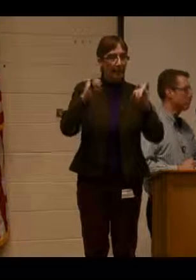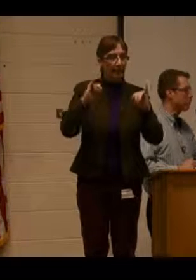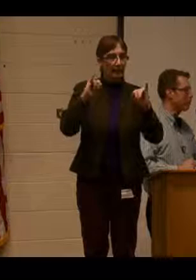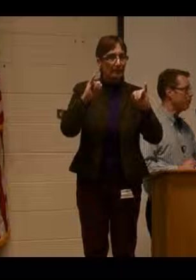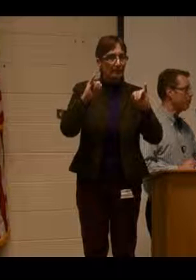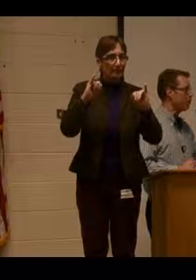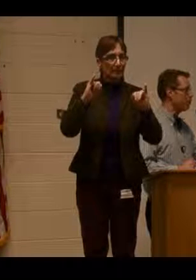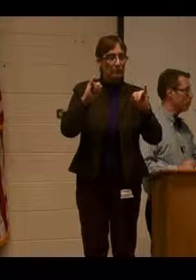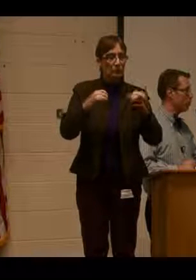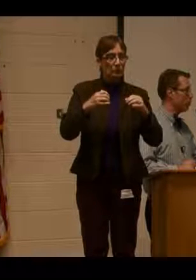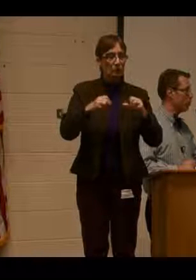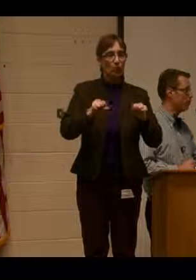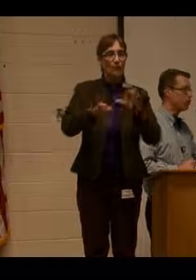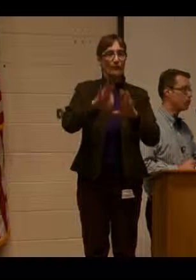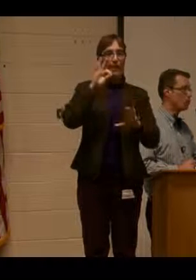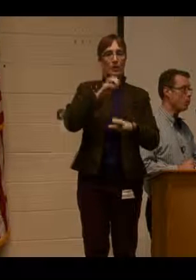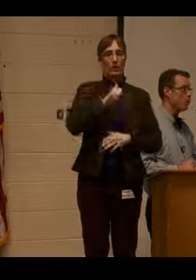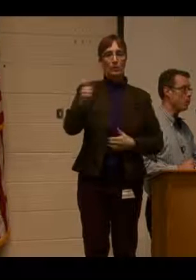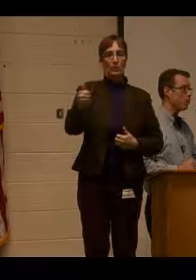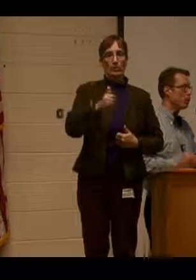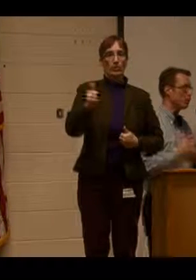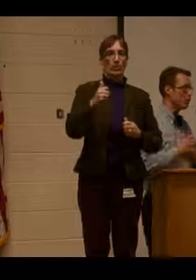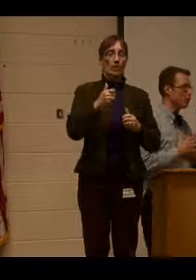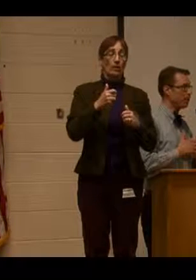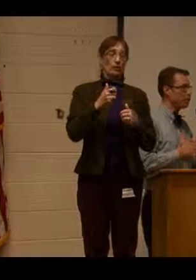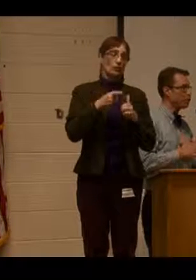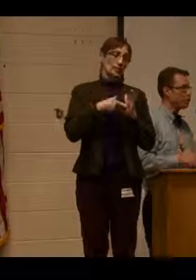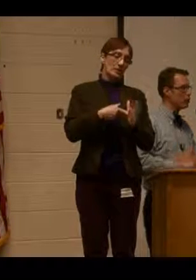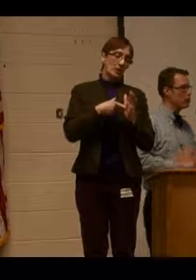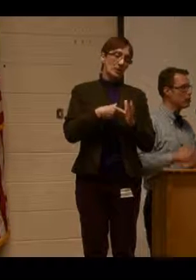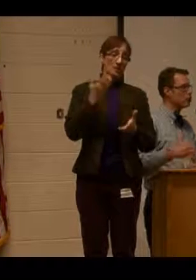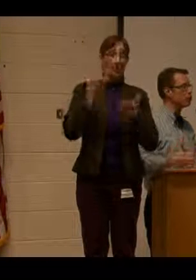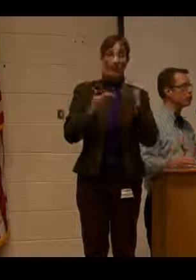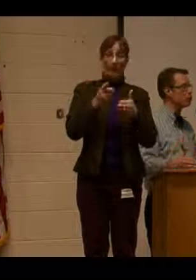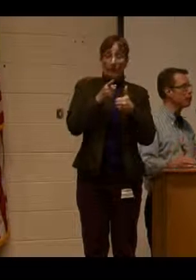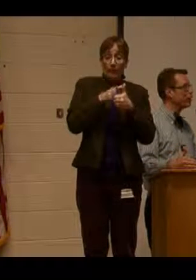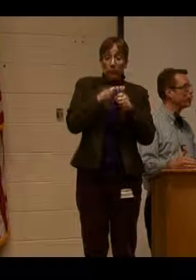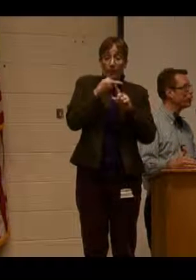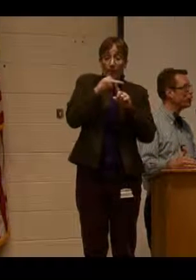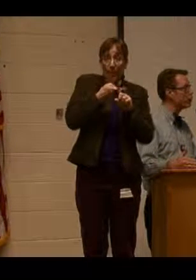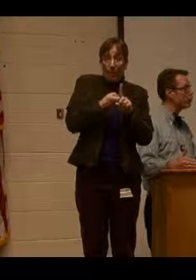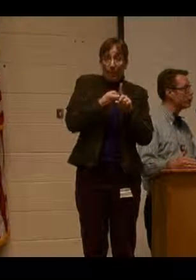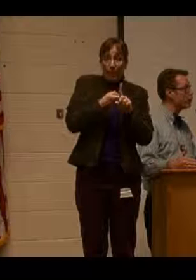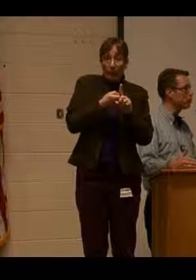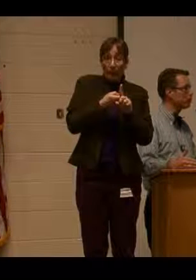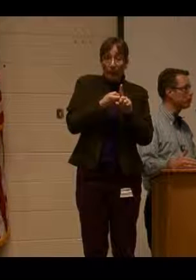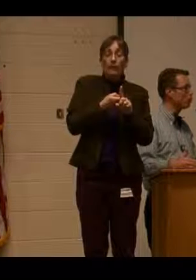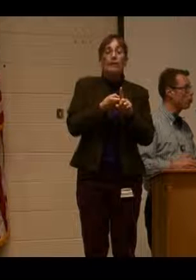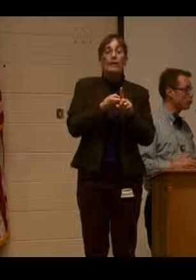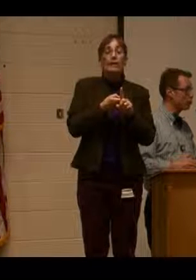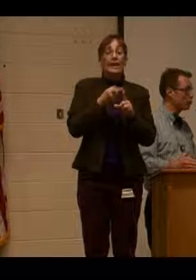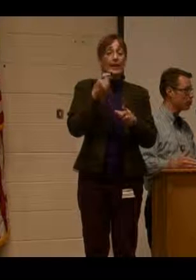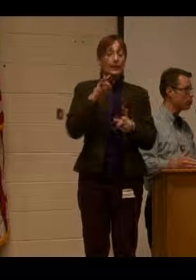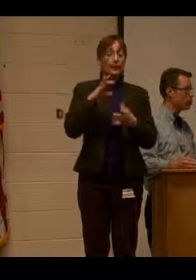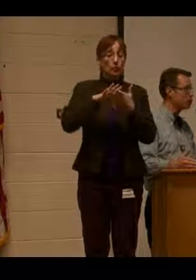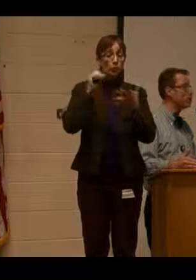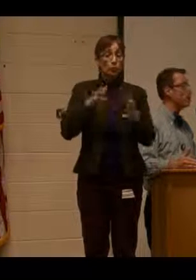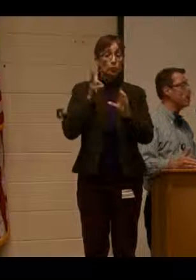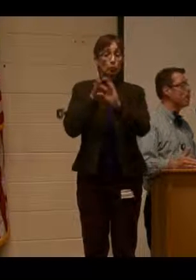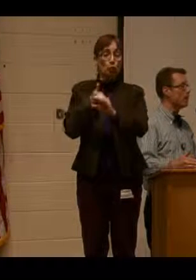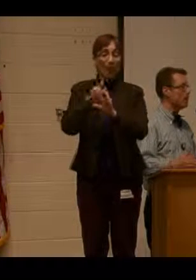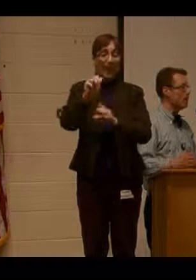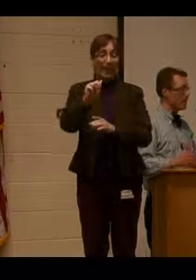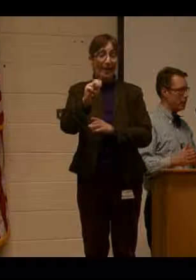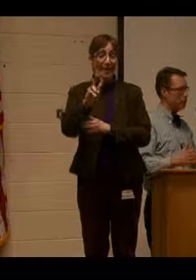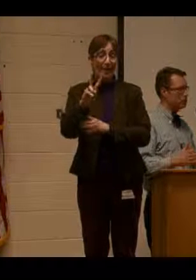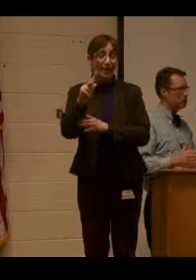or so, we might be providing transportation to the area vocational program for our students, but then slowly